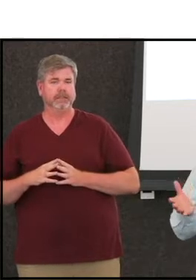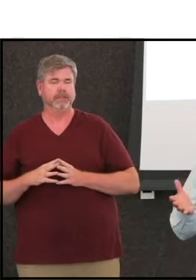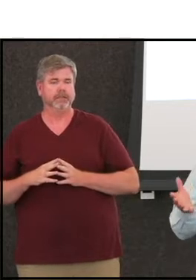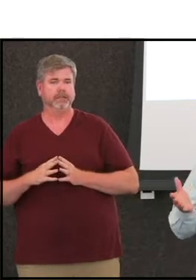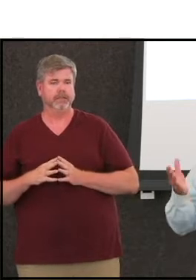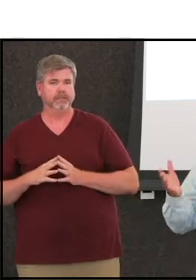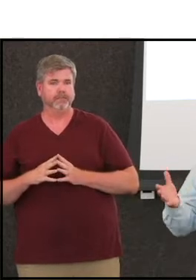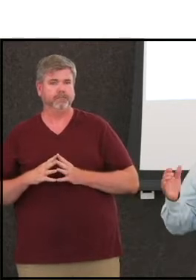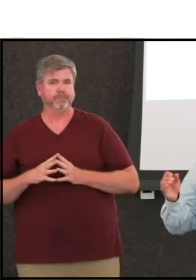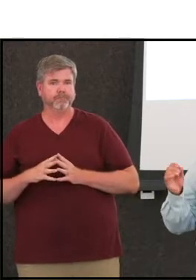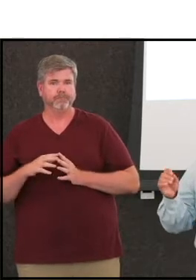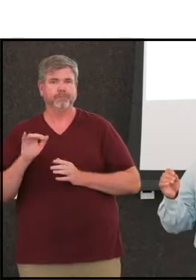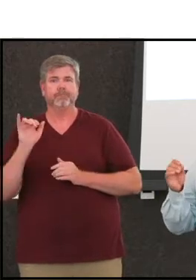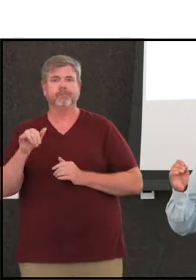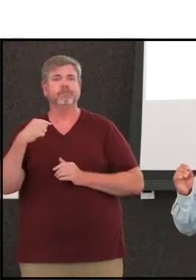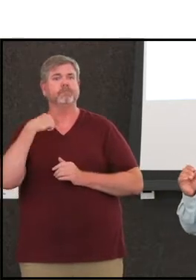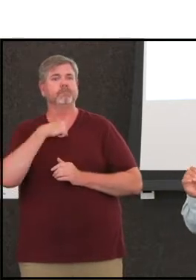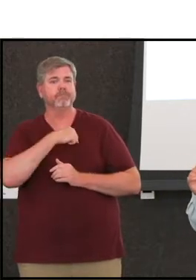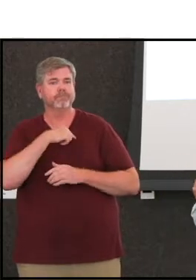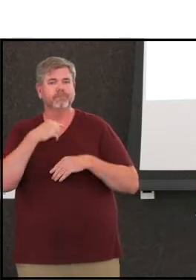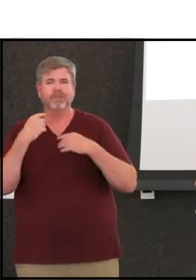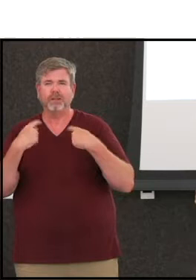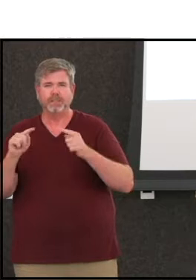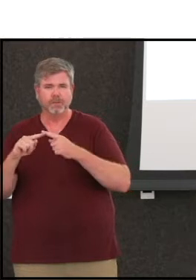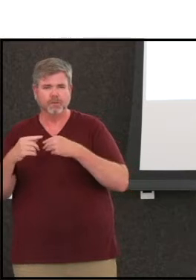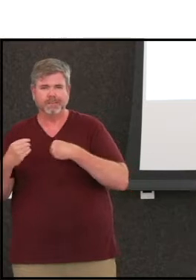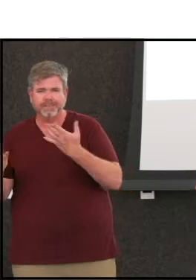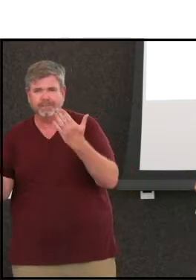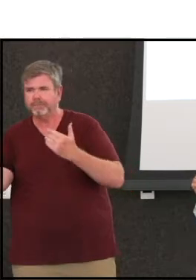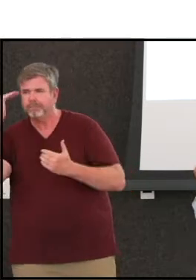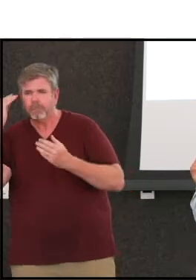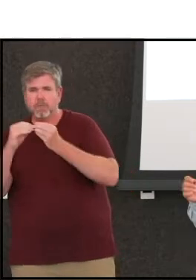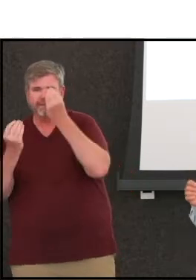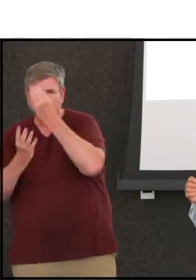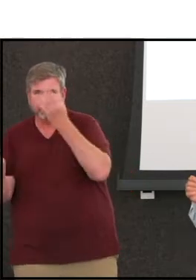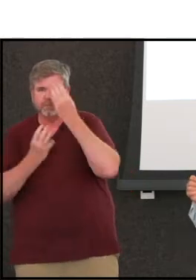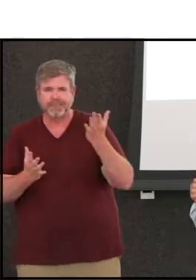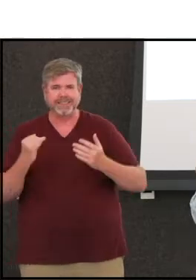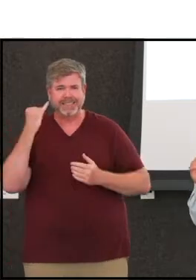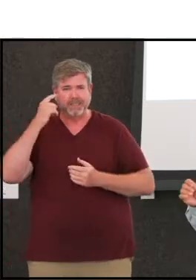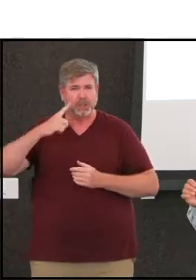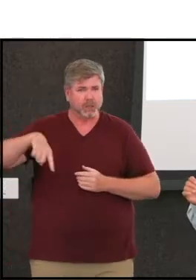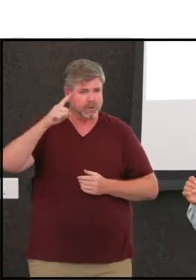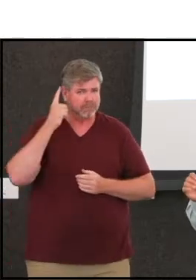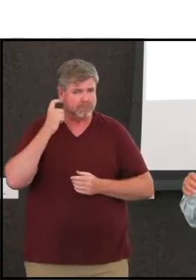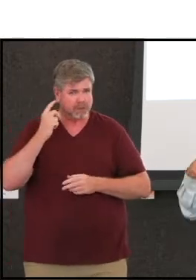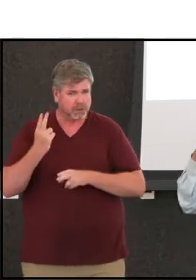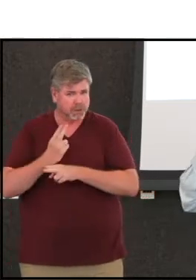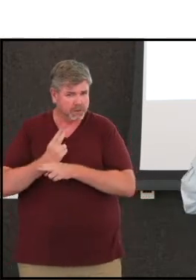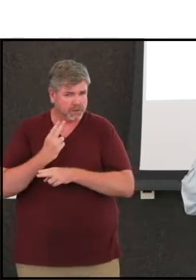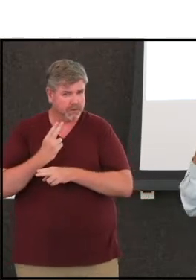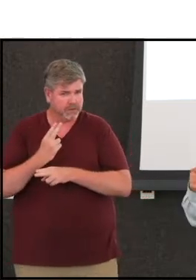to say, if you suspect your child may be using, they probably are. And please